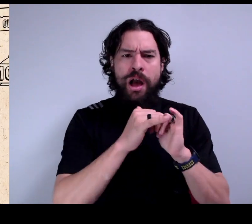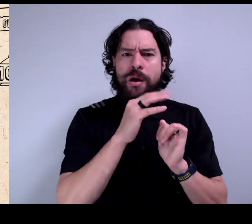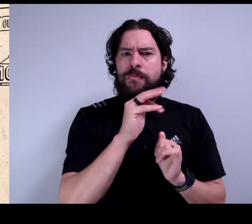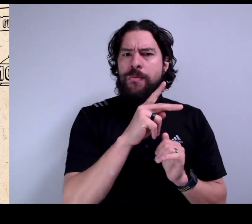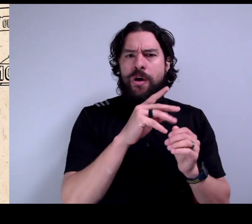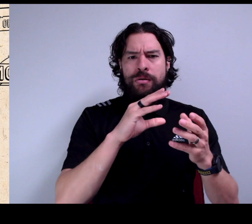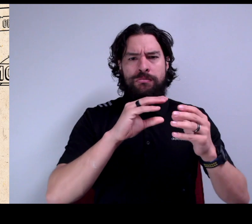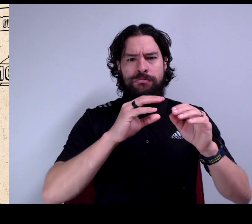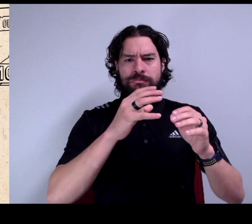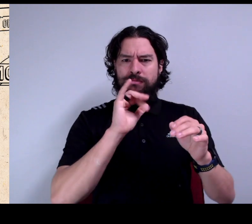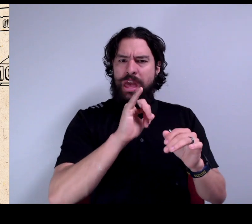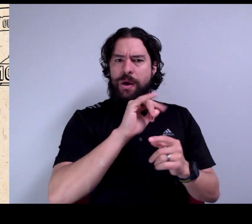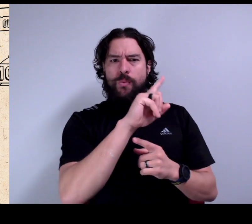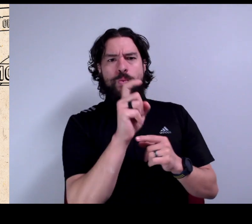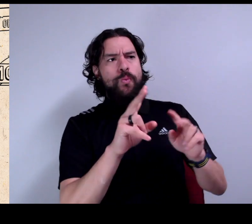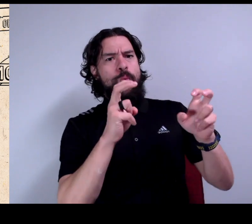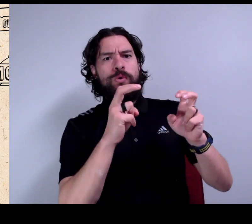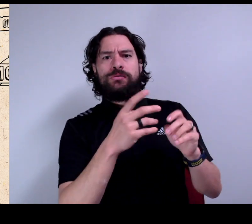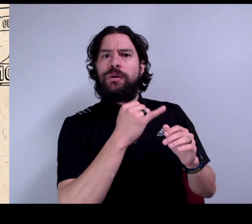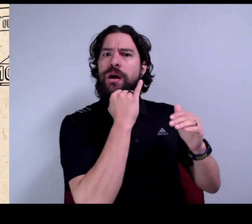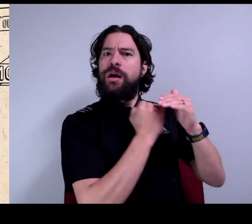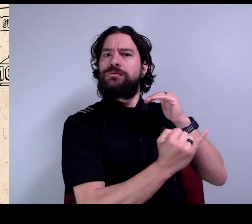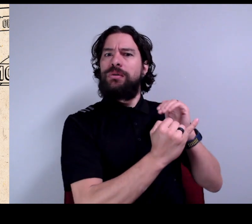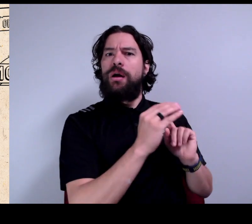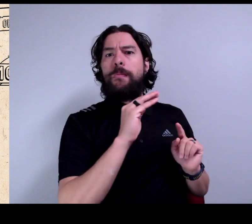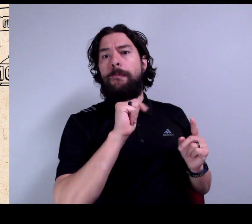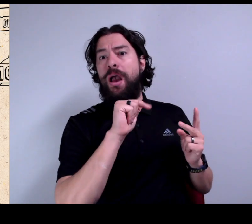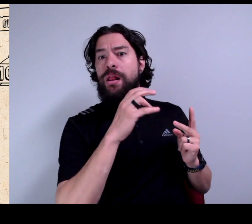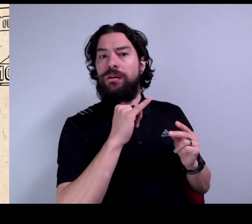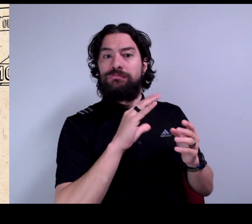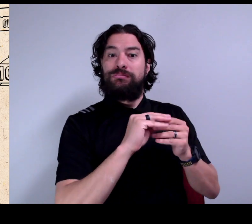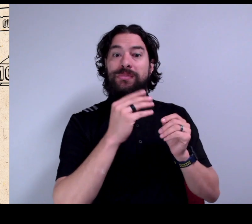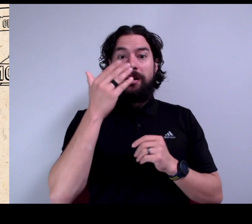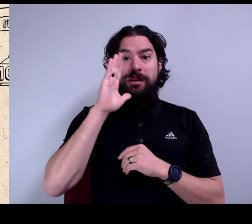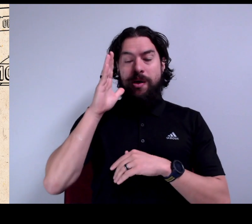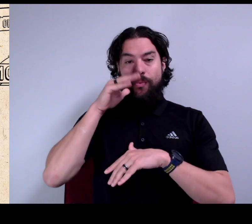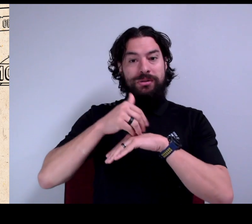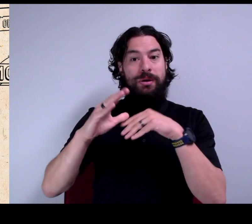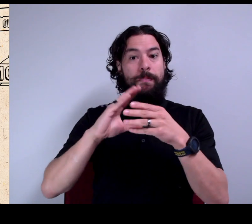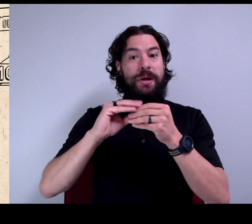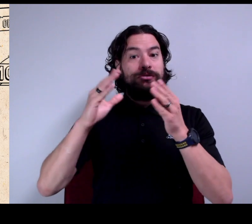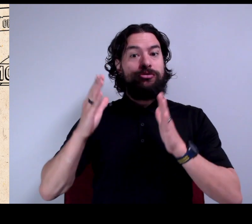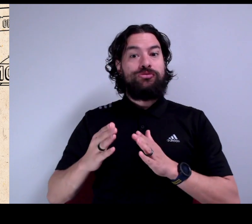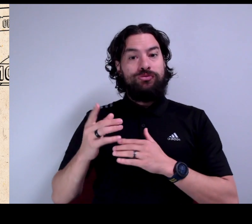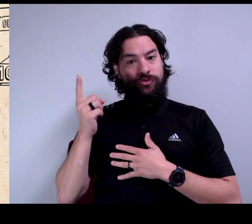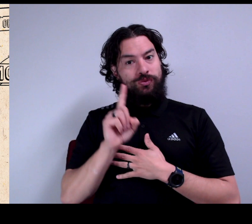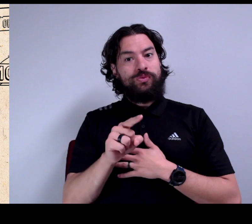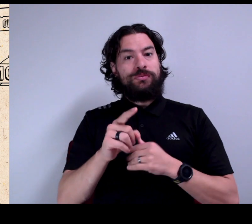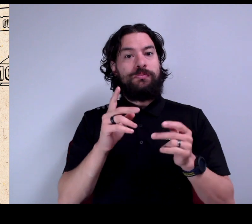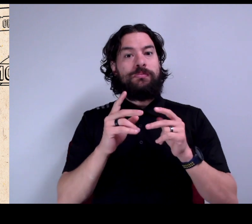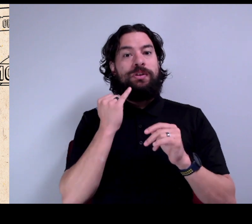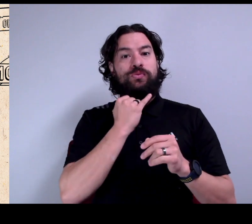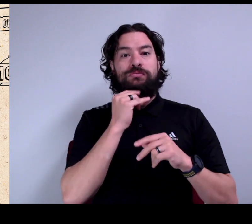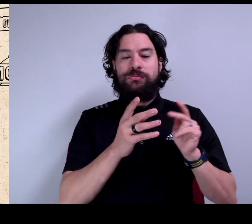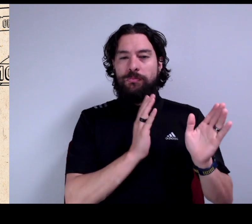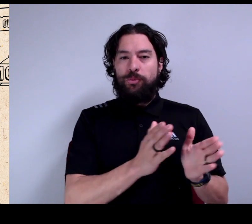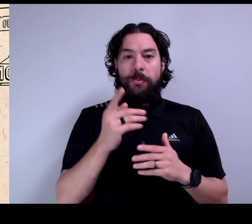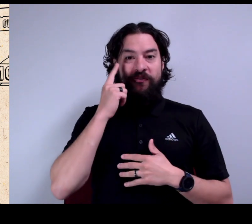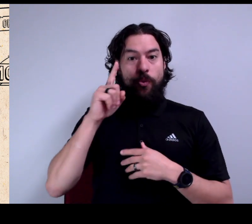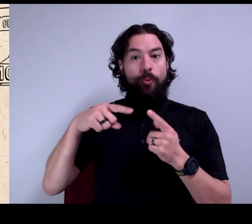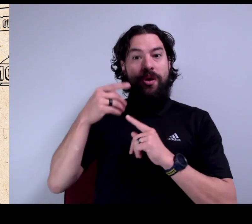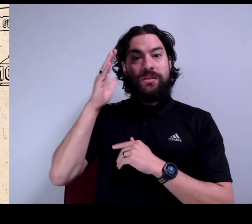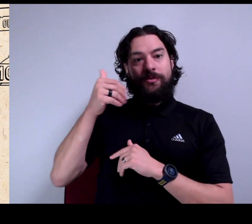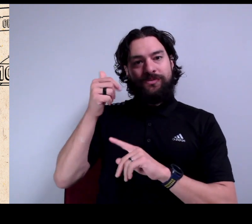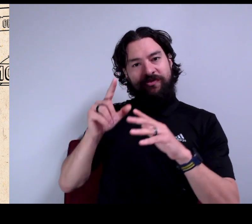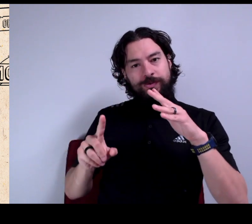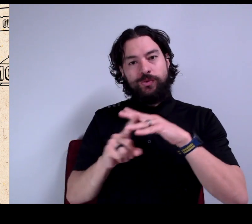Mark begins with a quotation from the ancient prophets Isaiah and Malachi, who said that God would send a messenger to Israel to prepare them for when God